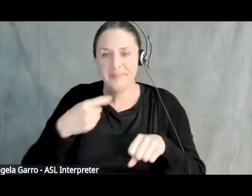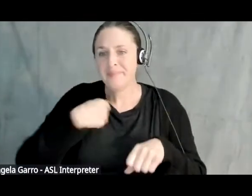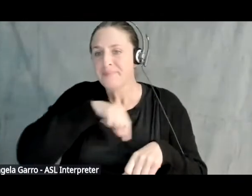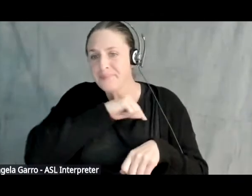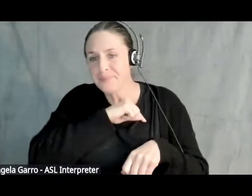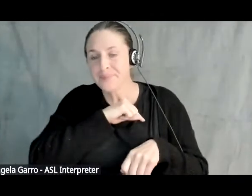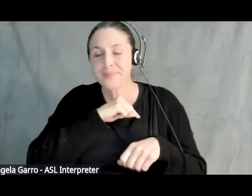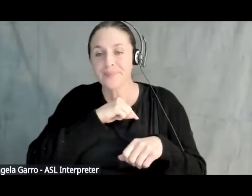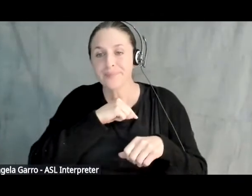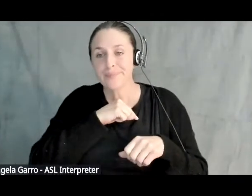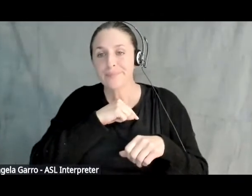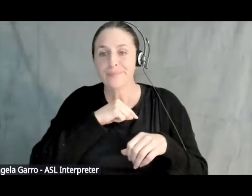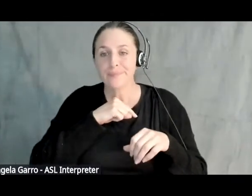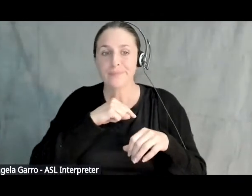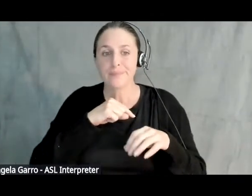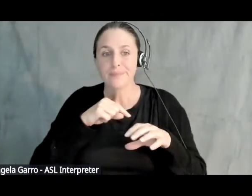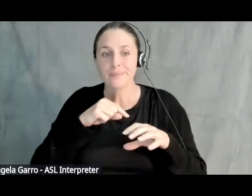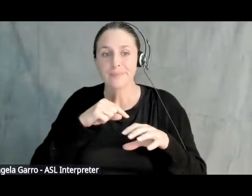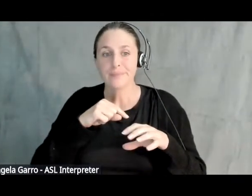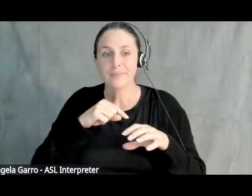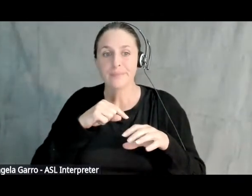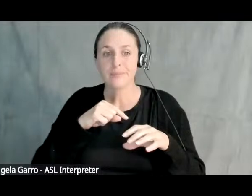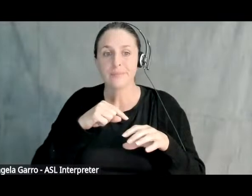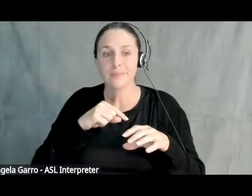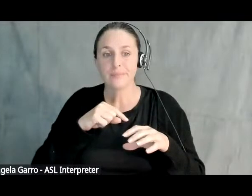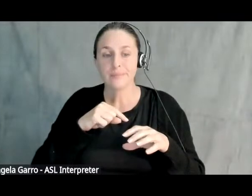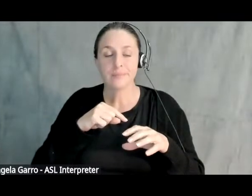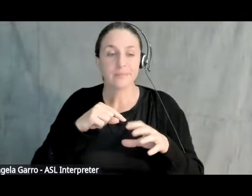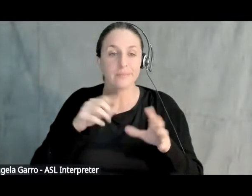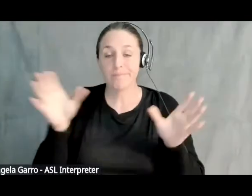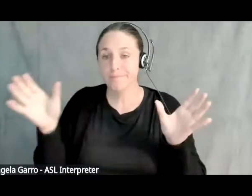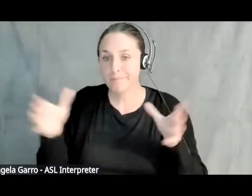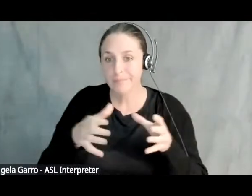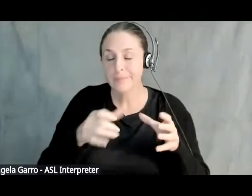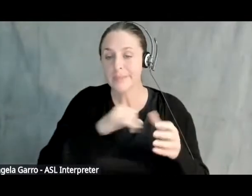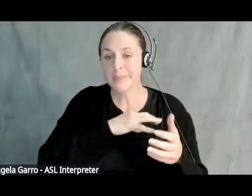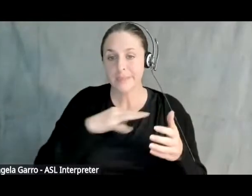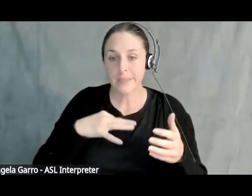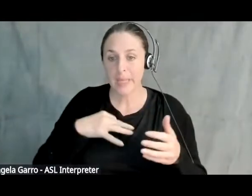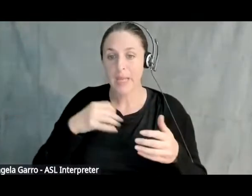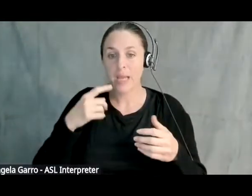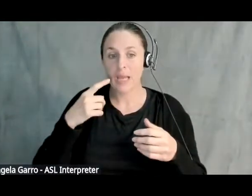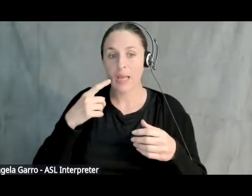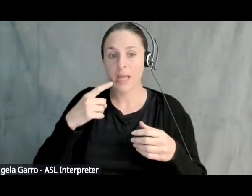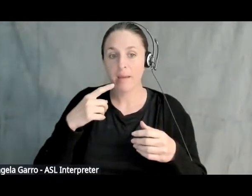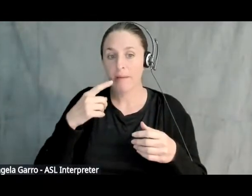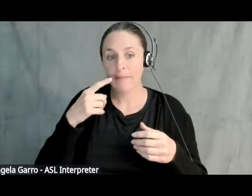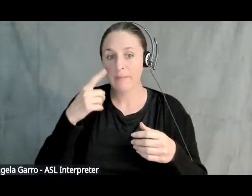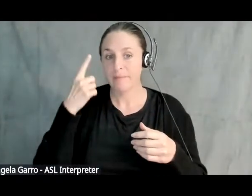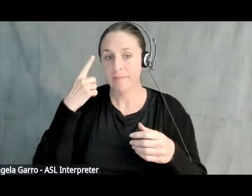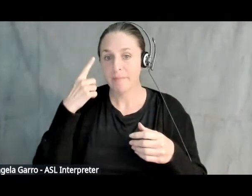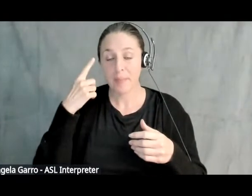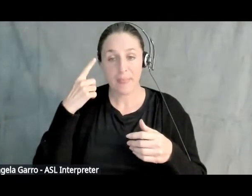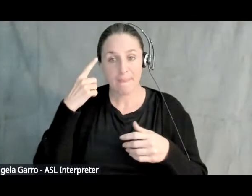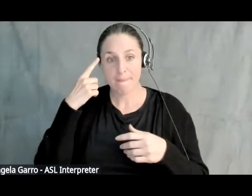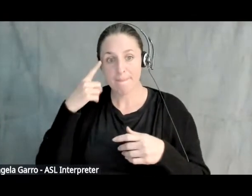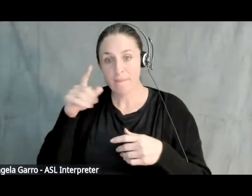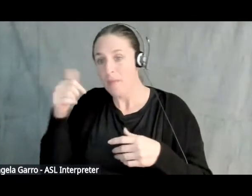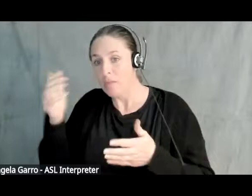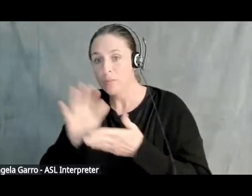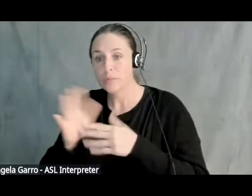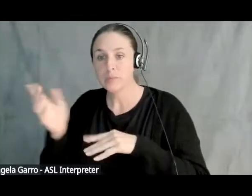like cultivate staff for our districts, other, schools that come in? I mean, how